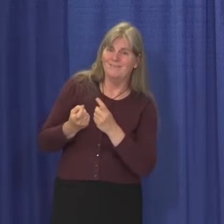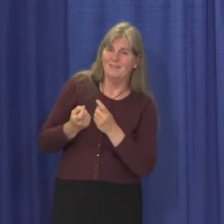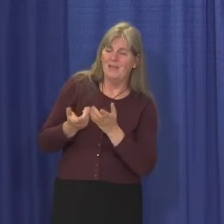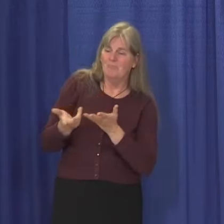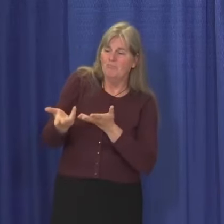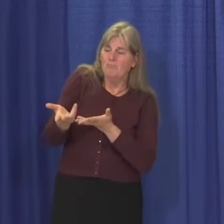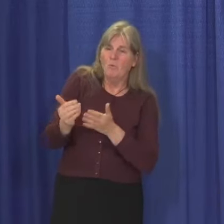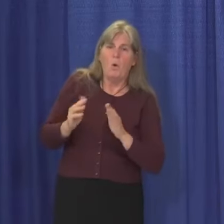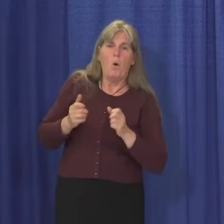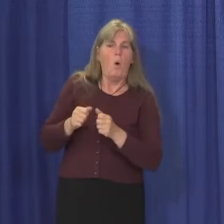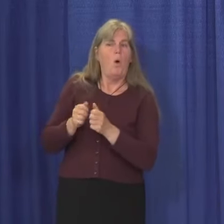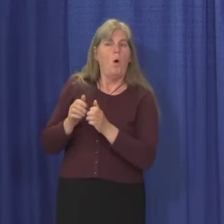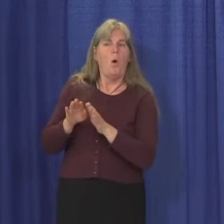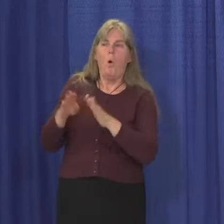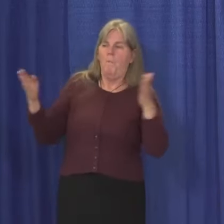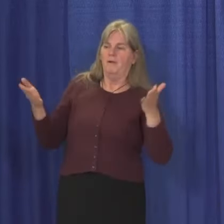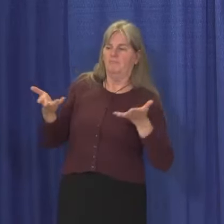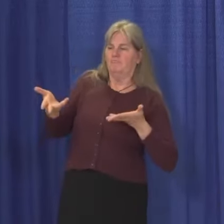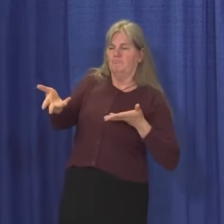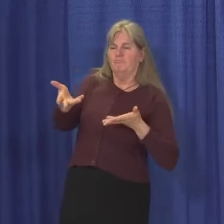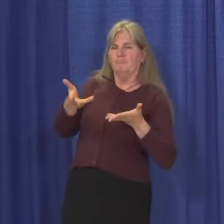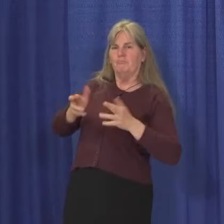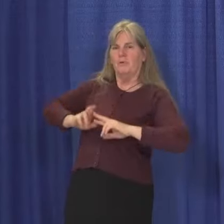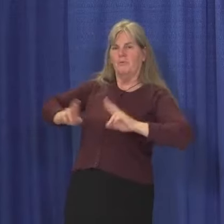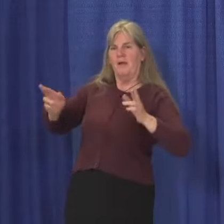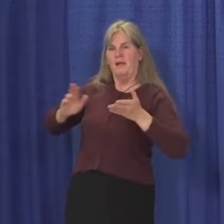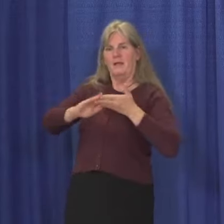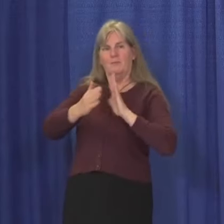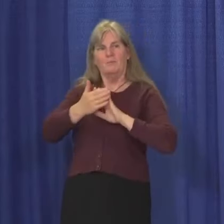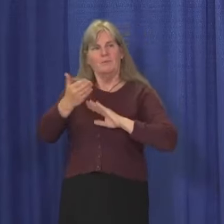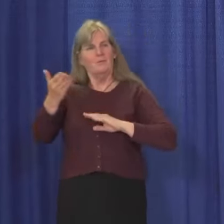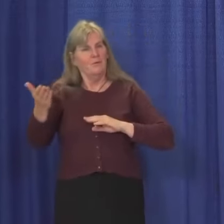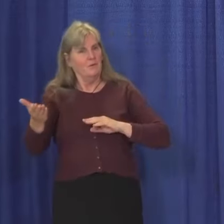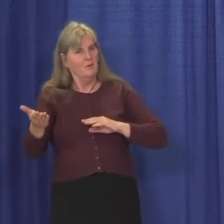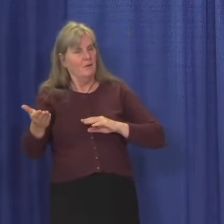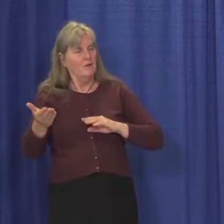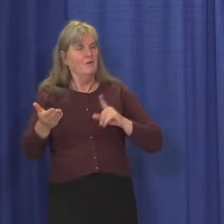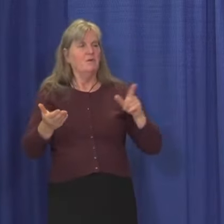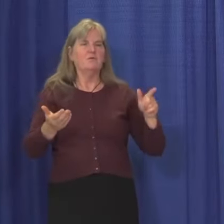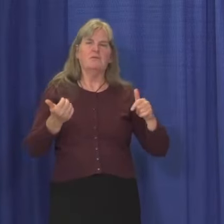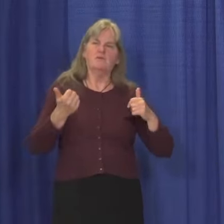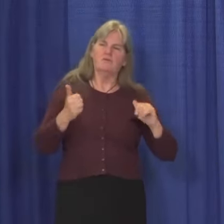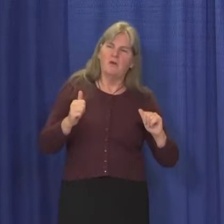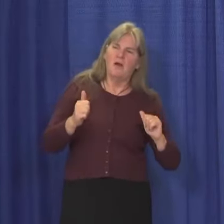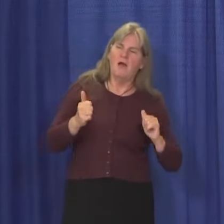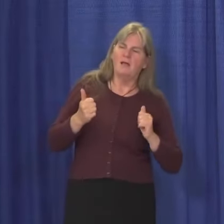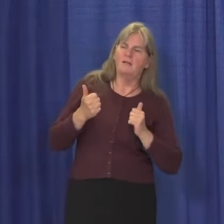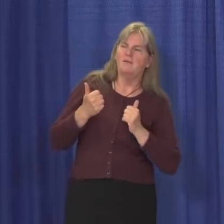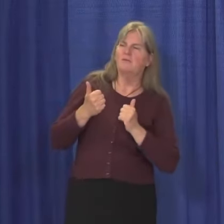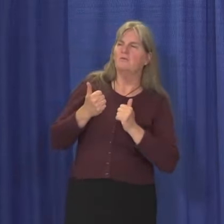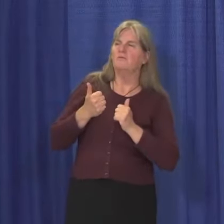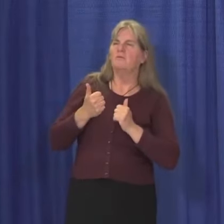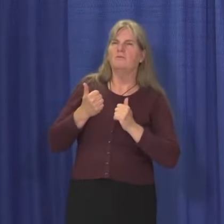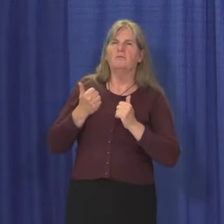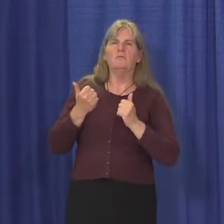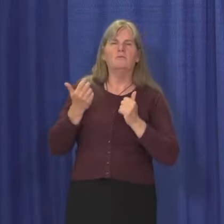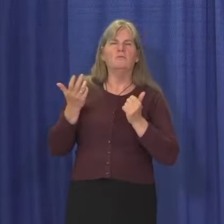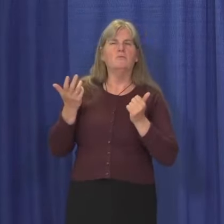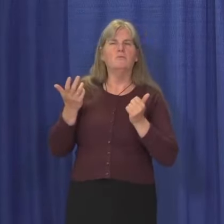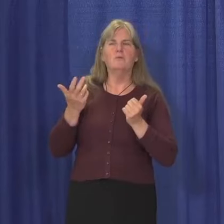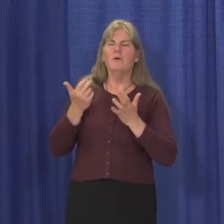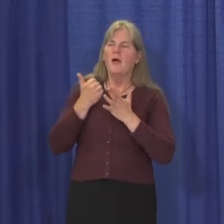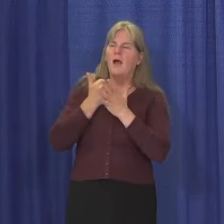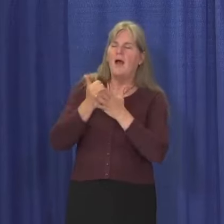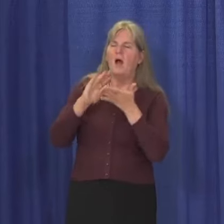it's also about community readiness, and so part of our work has been just helping communities get prepared for the what if. What if there were